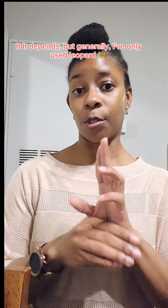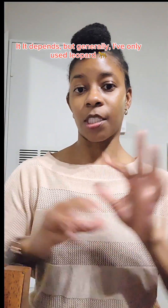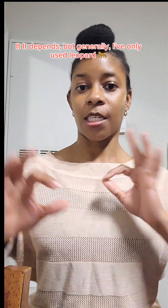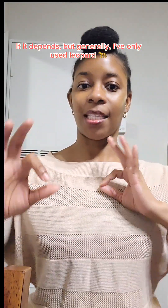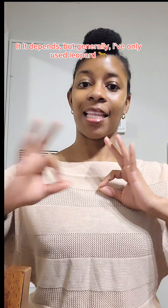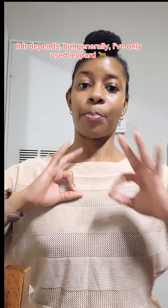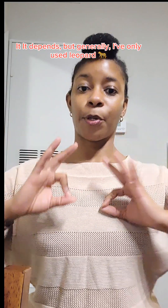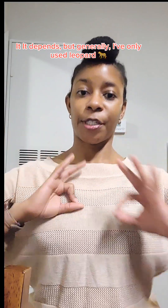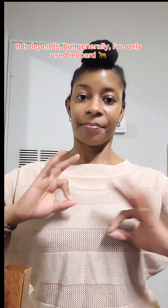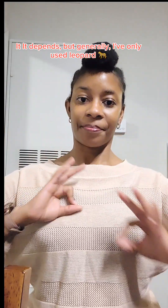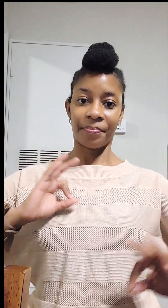used leopard